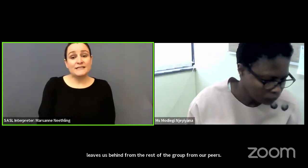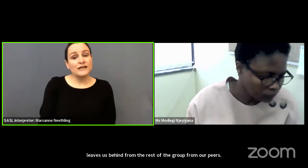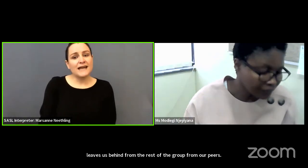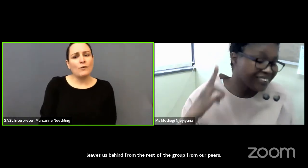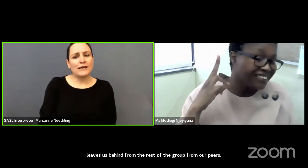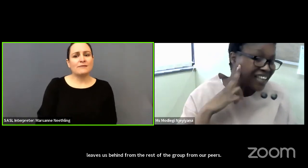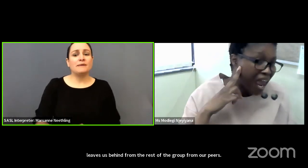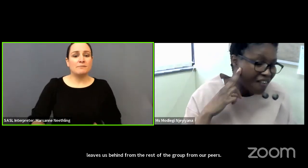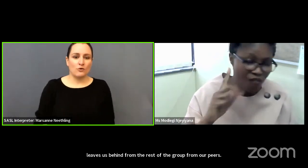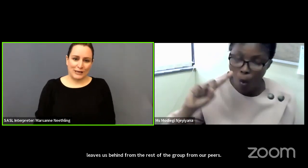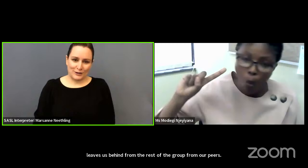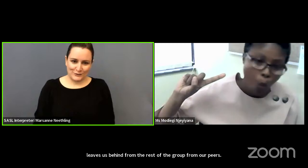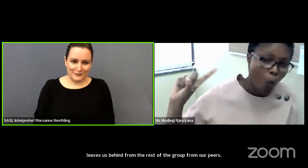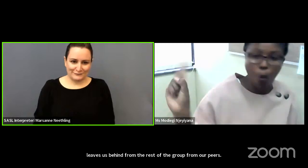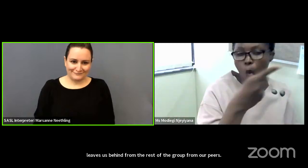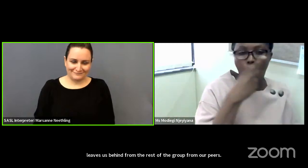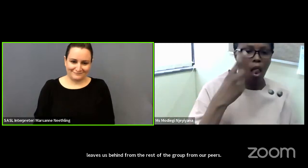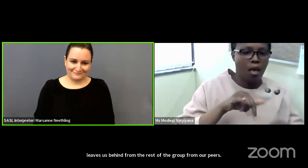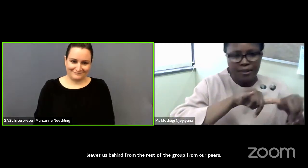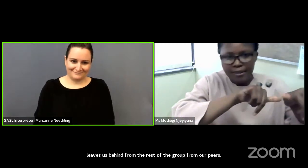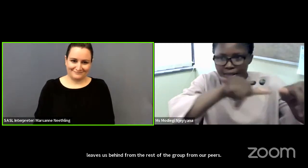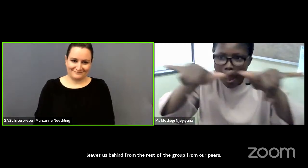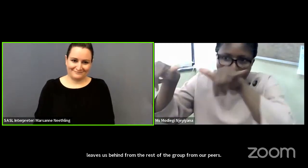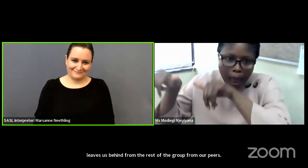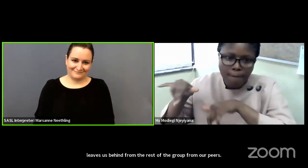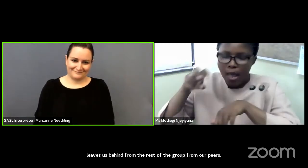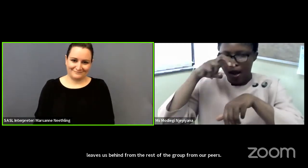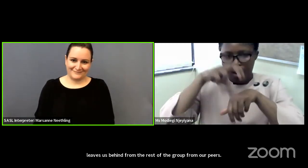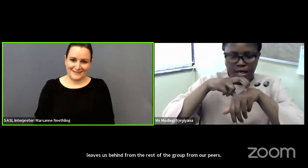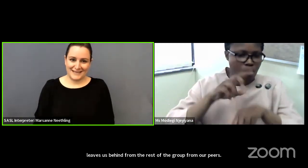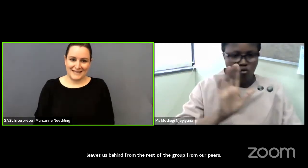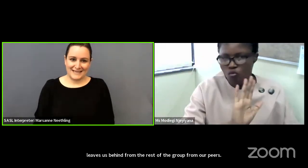Now, let's look at how we can be more inclusive.